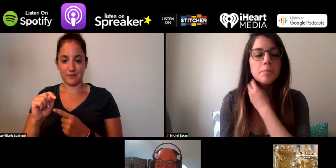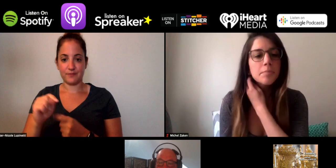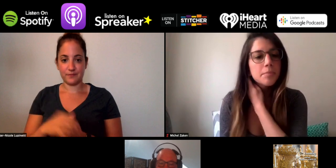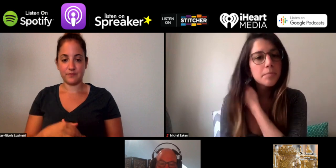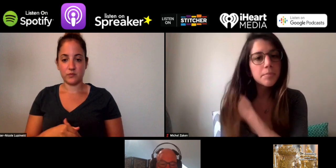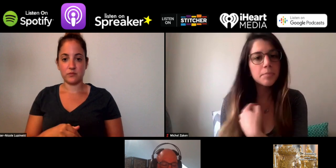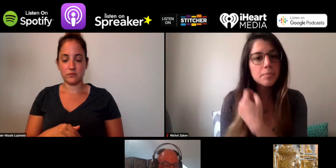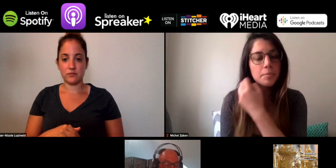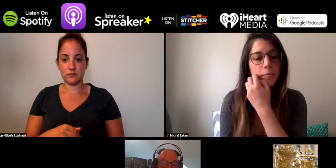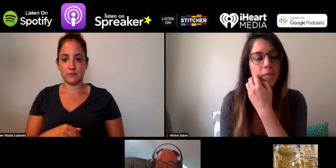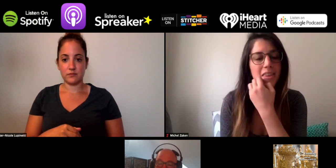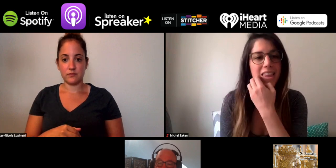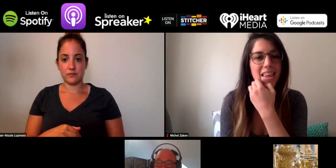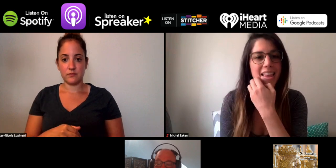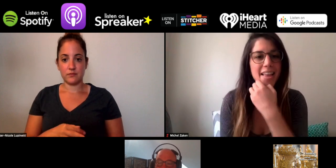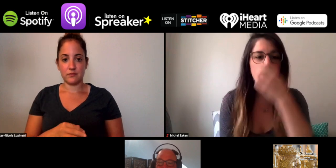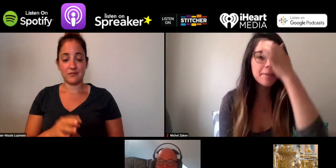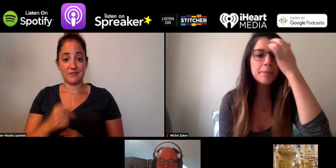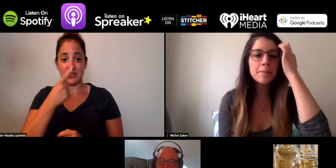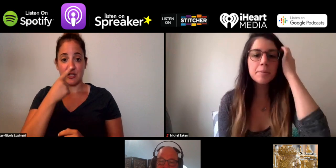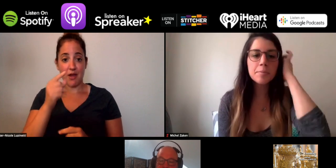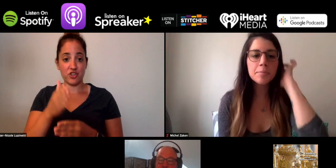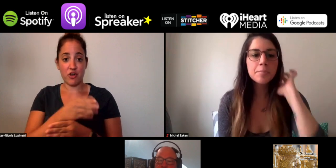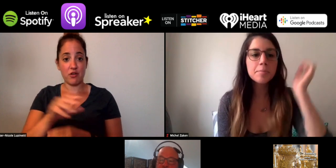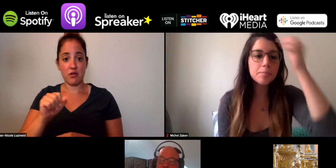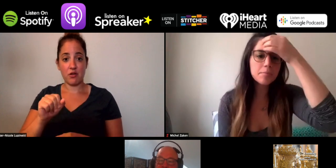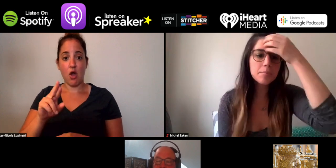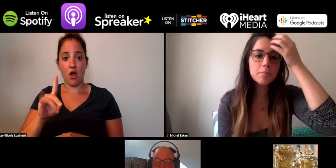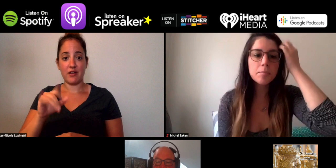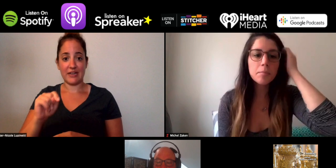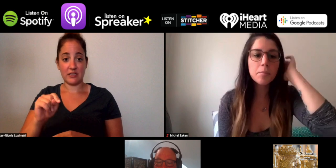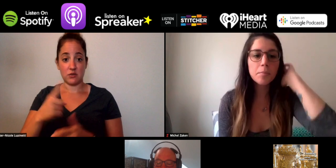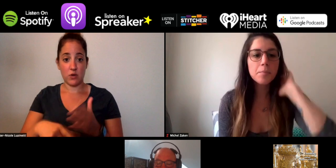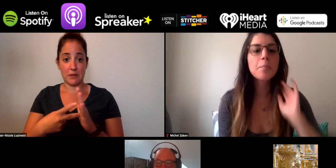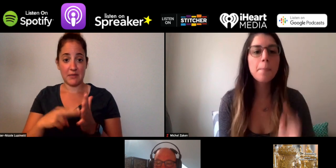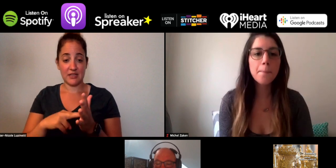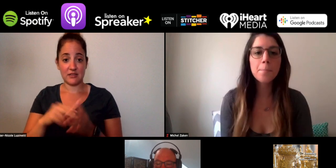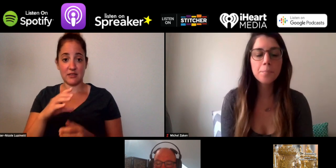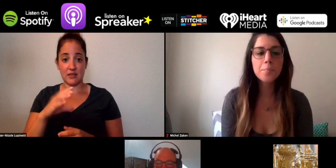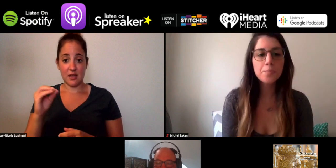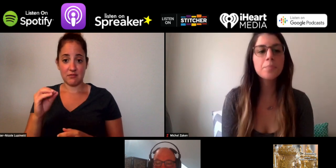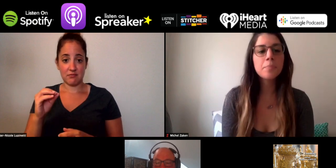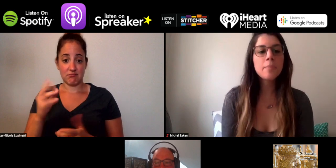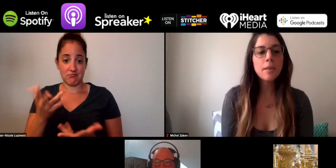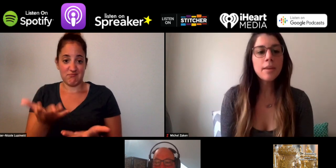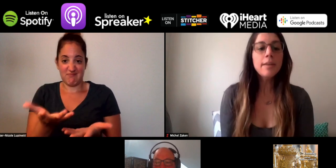Right. Would you mind sharing what that is, what that means? And